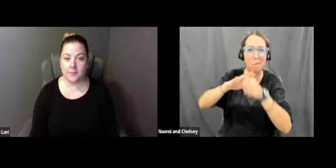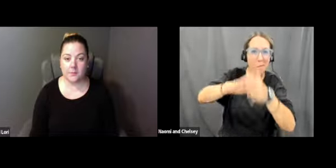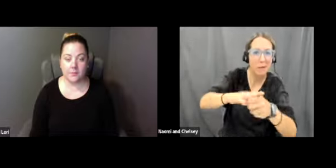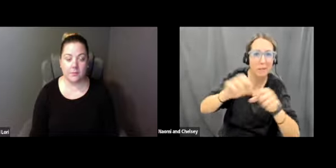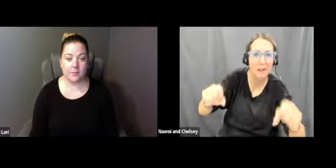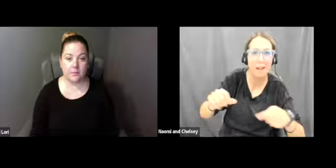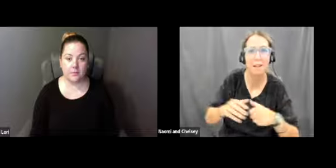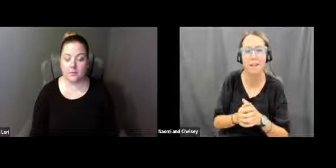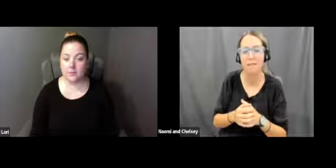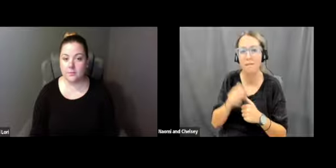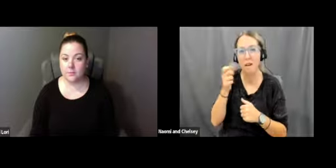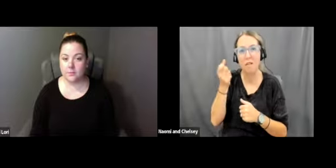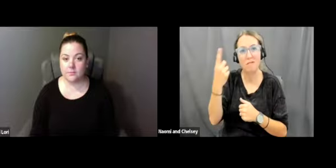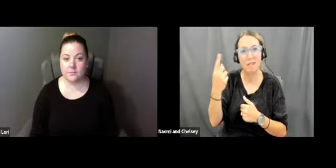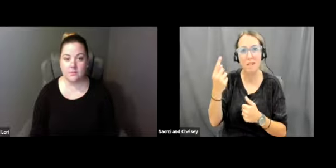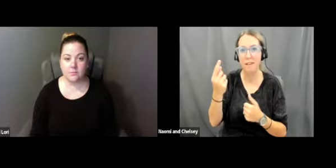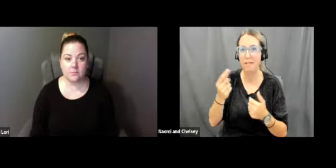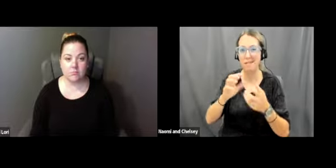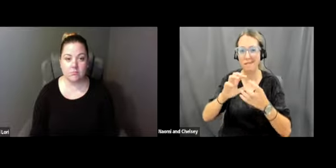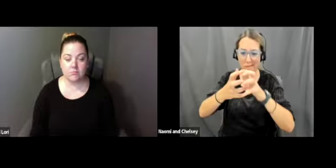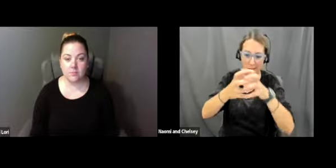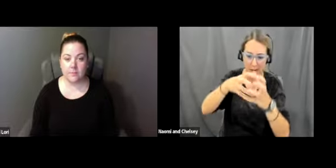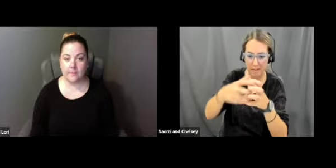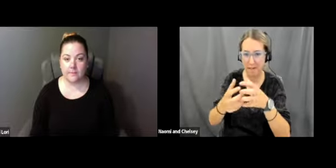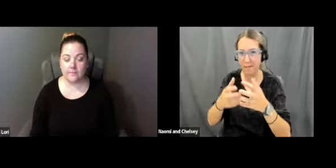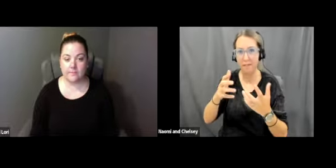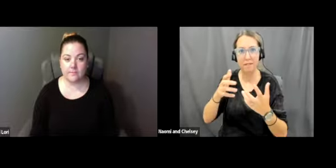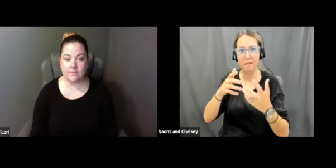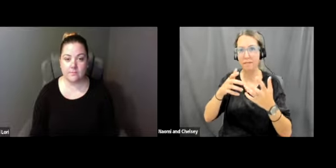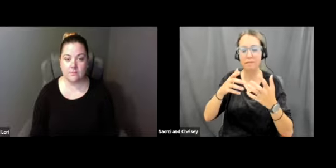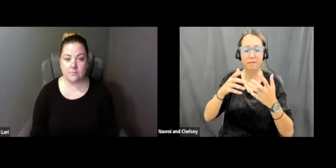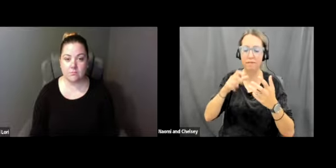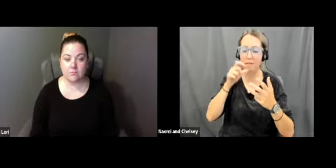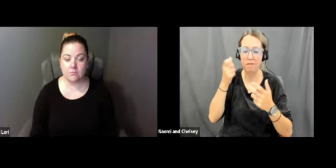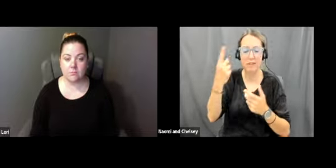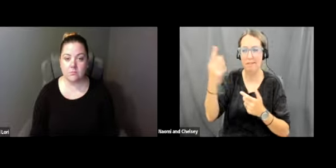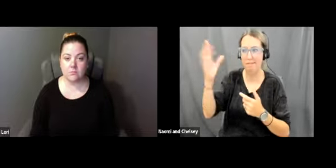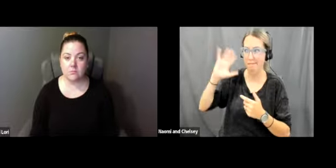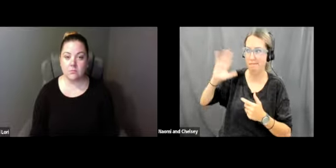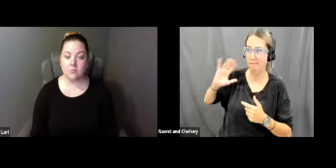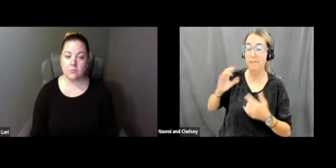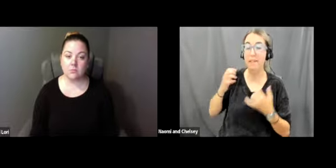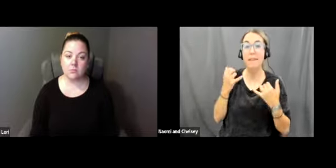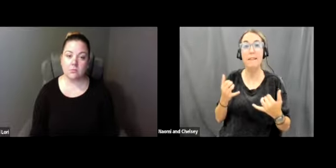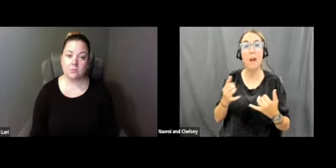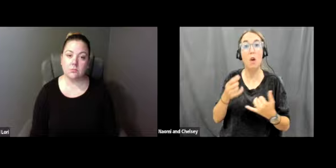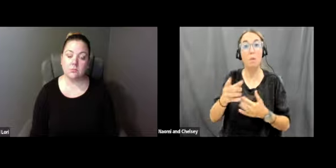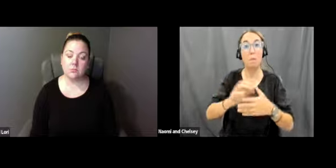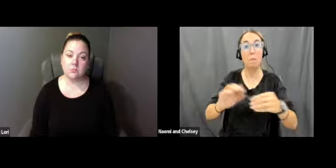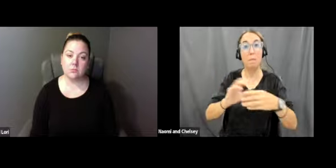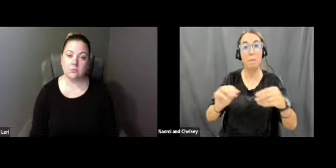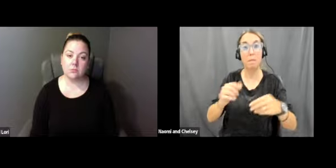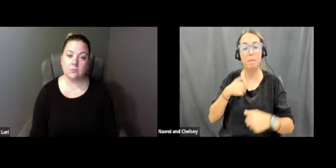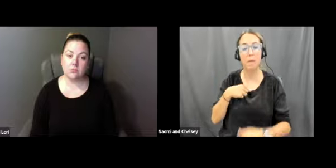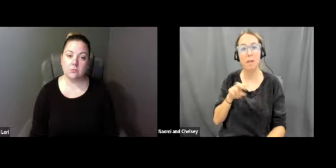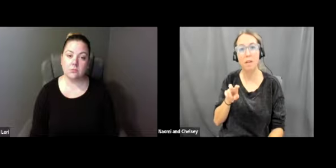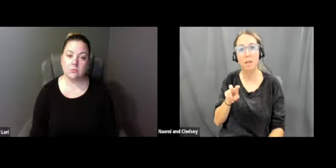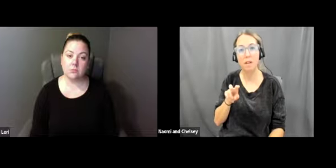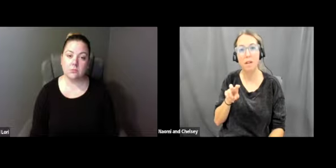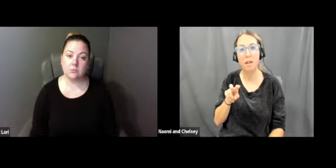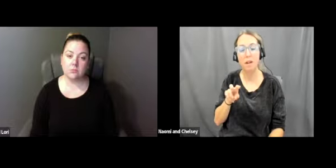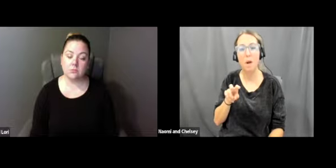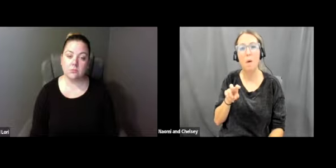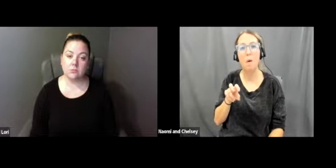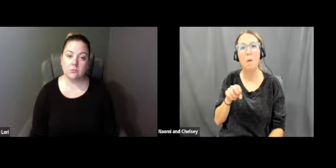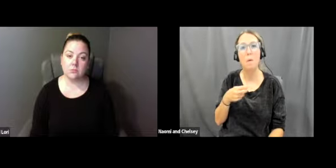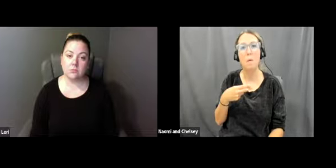that I do now. And so hearing you say that now, there's this moment of, like, oh, that's what